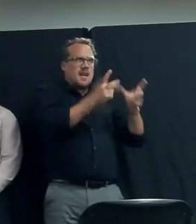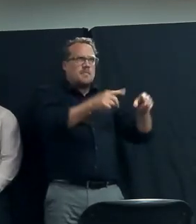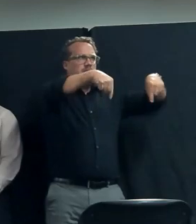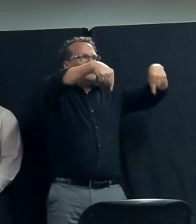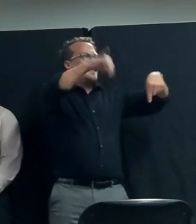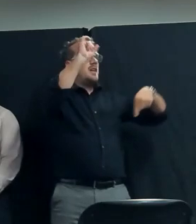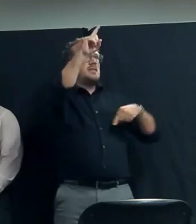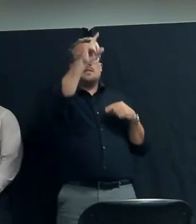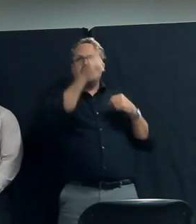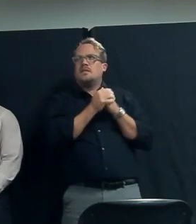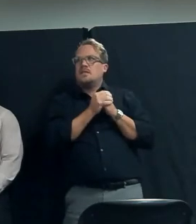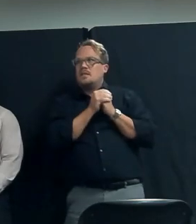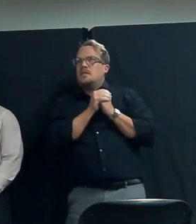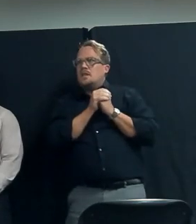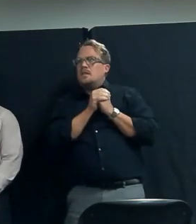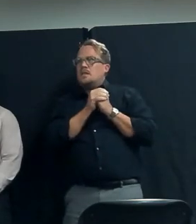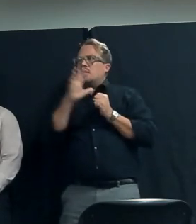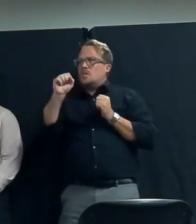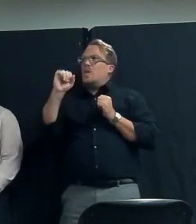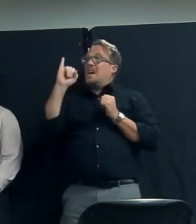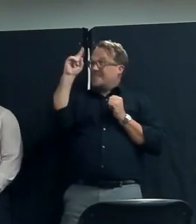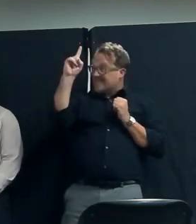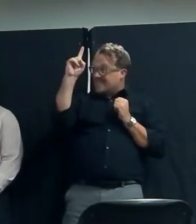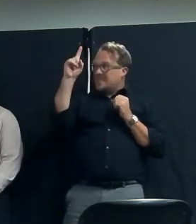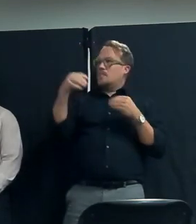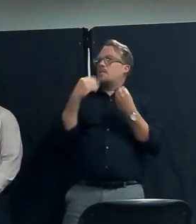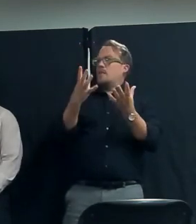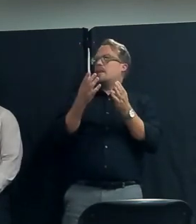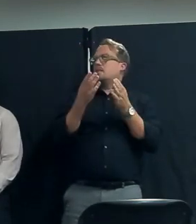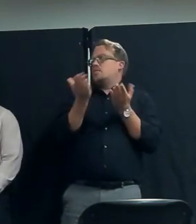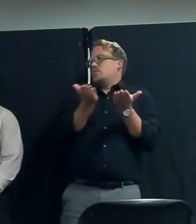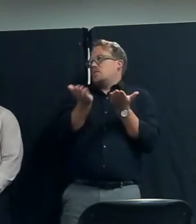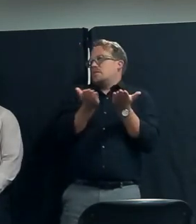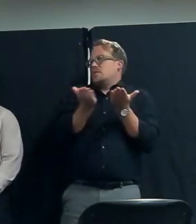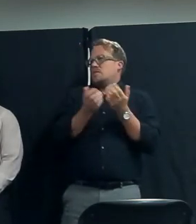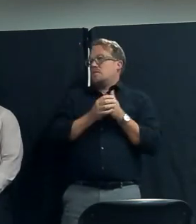ISD, and ISD is providing those services.